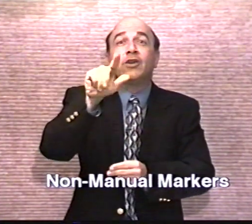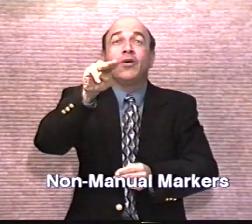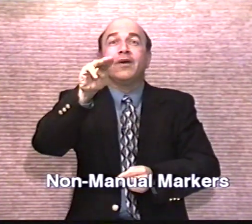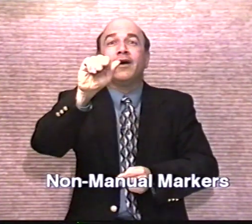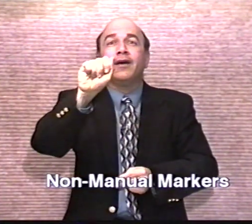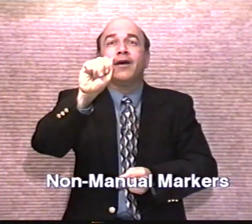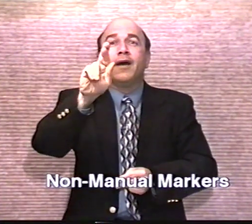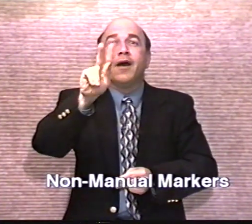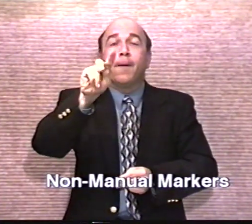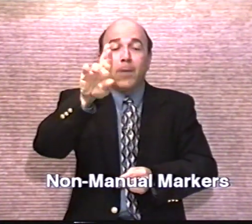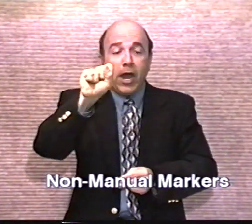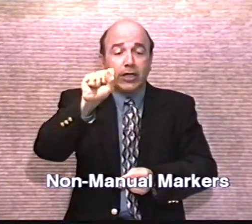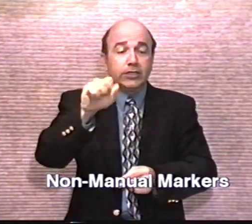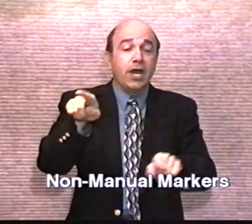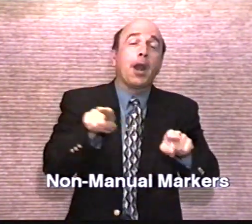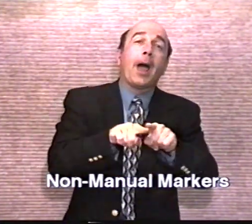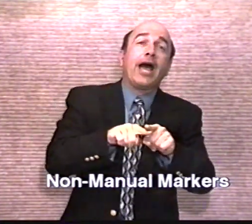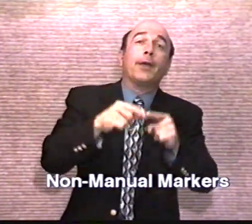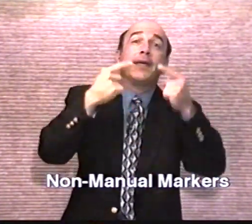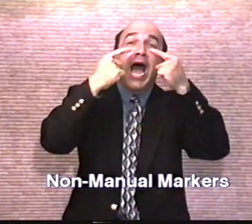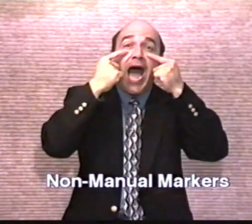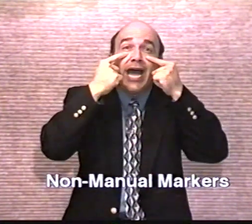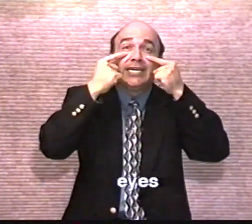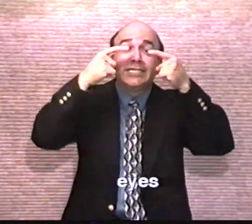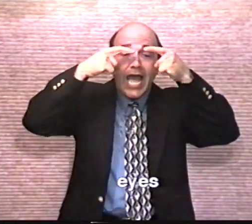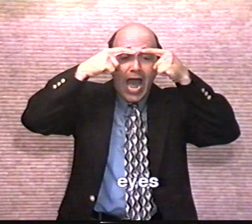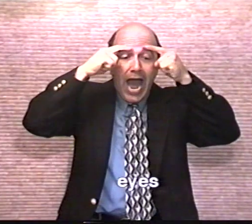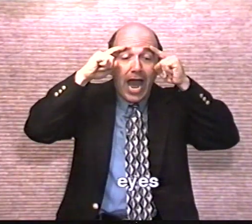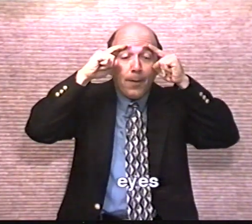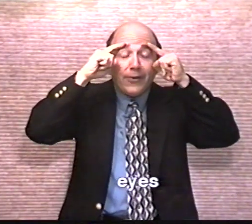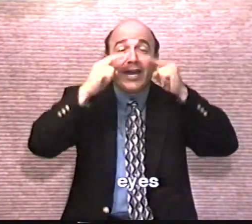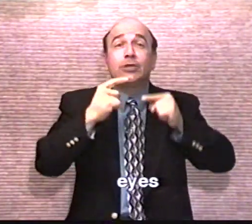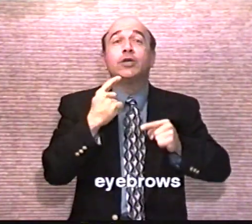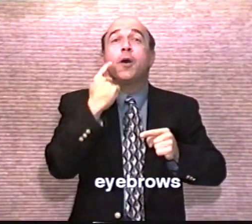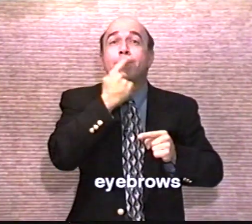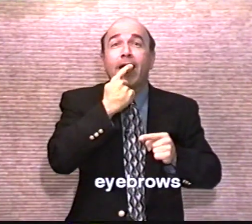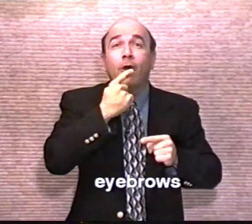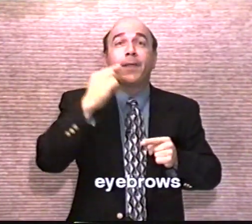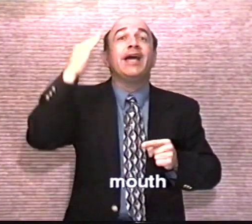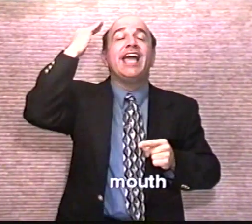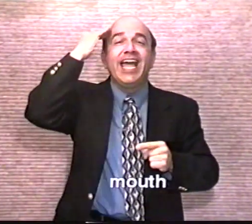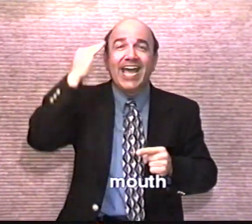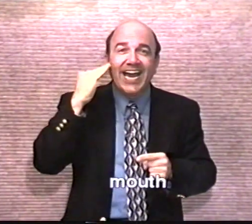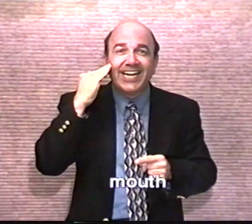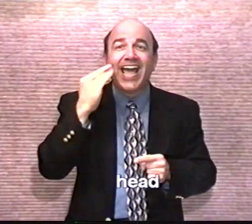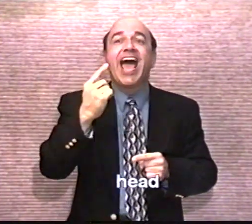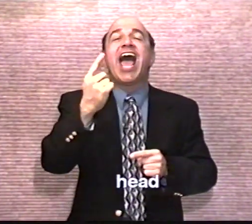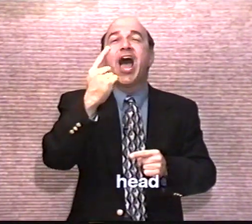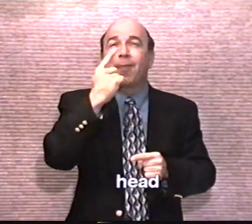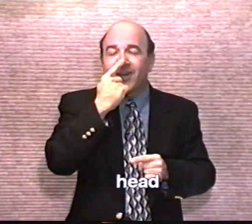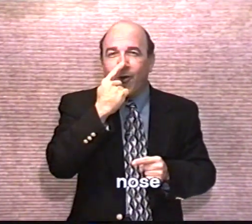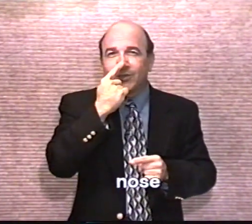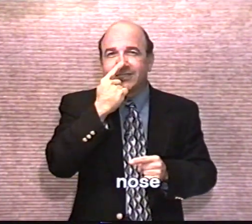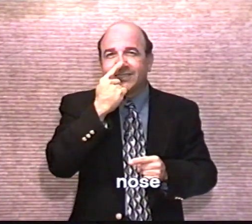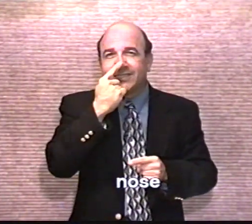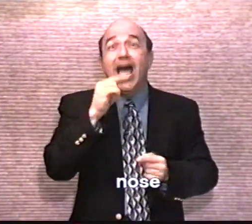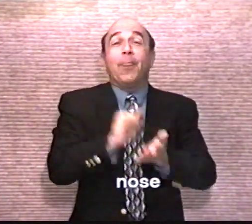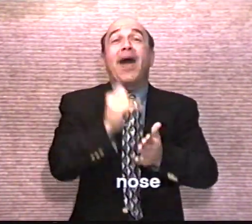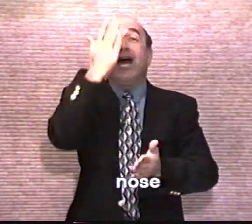non-manual markers like the eye, eyebrow, mouth, head, and the nose. That's